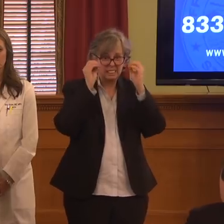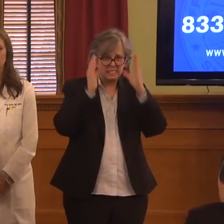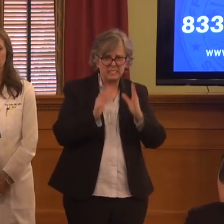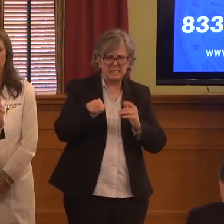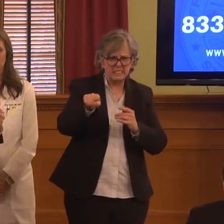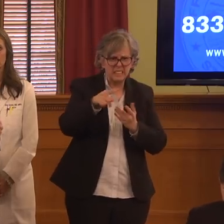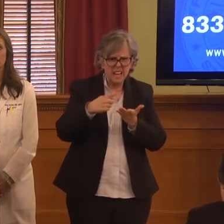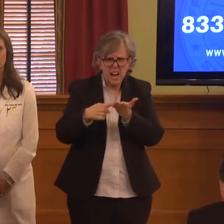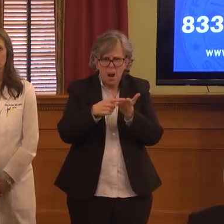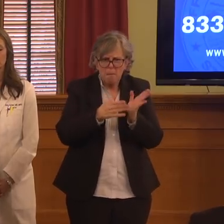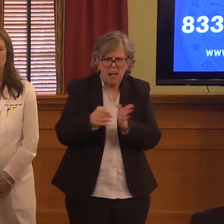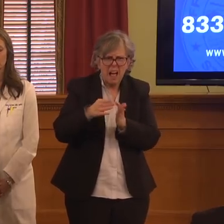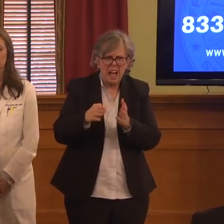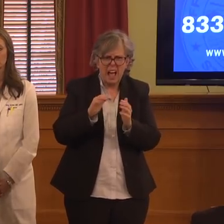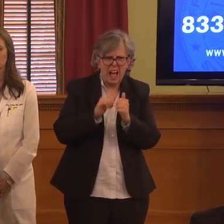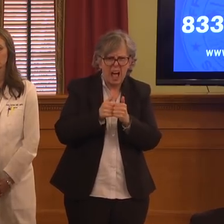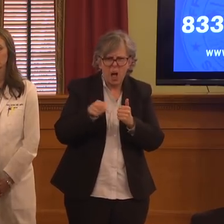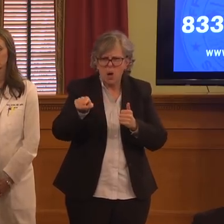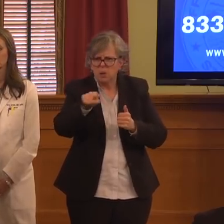they could